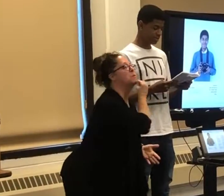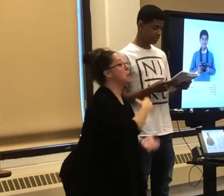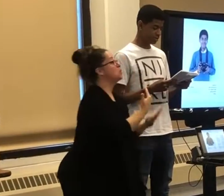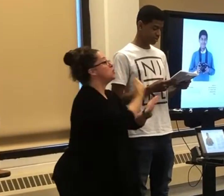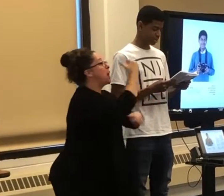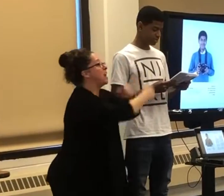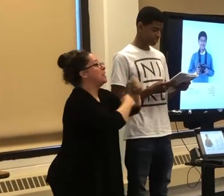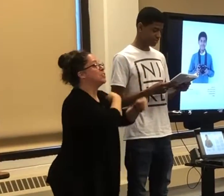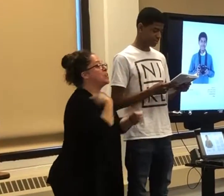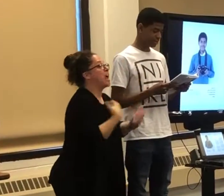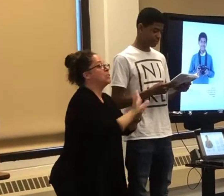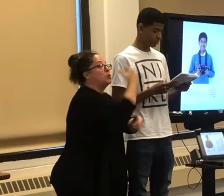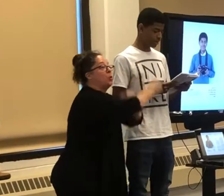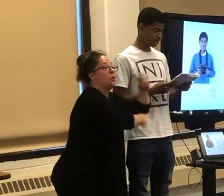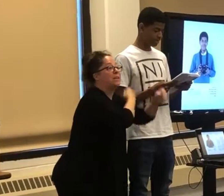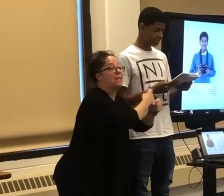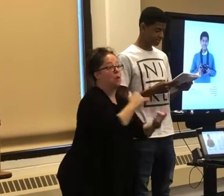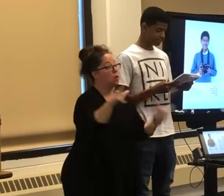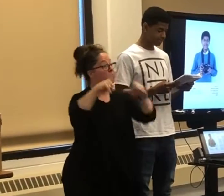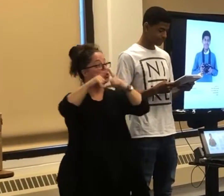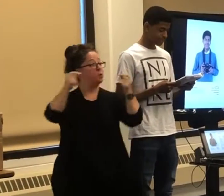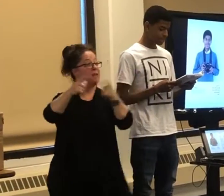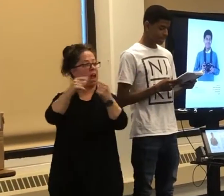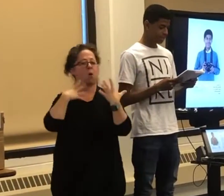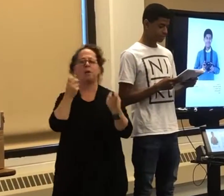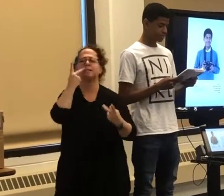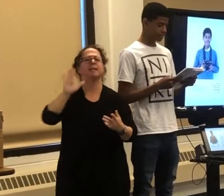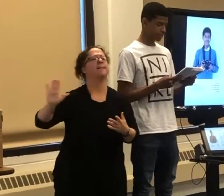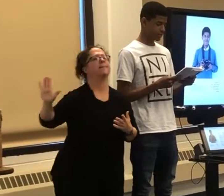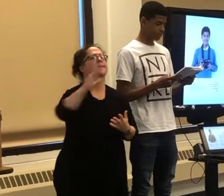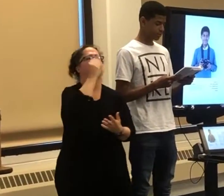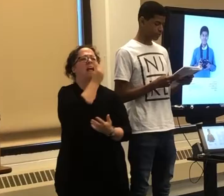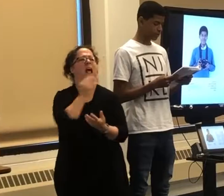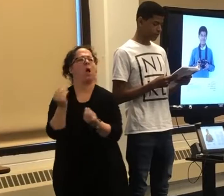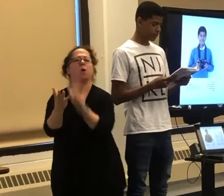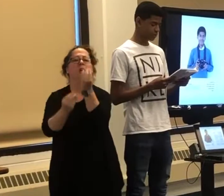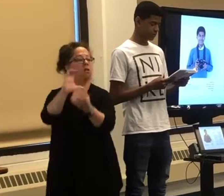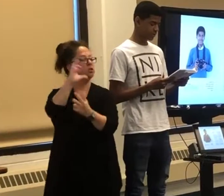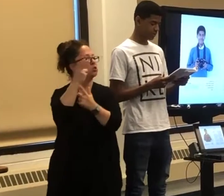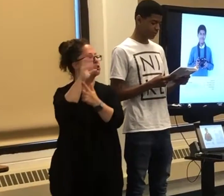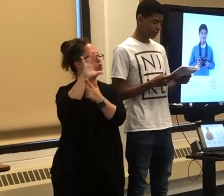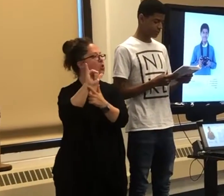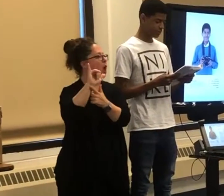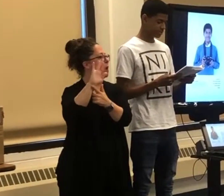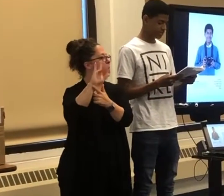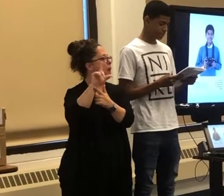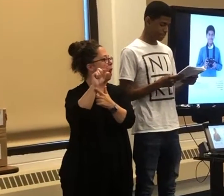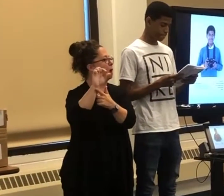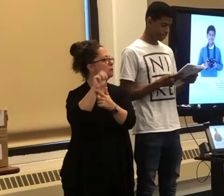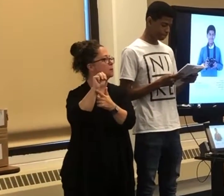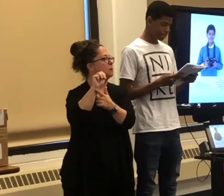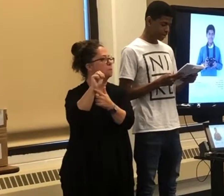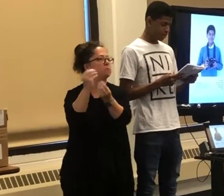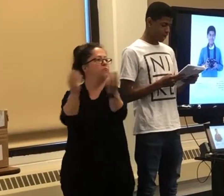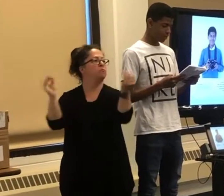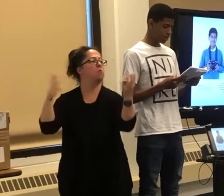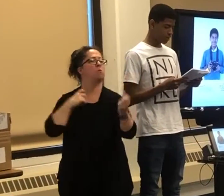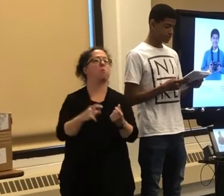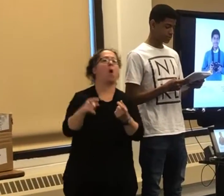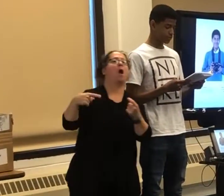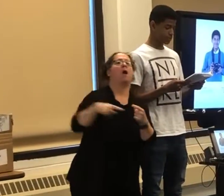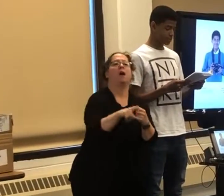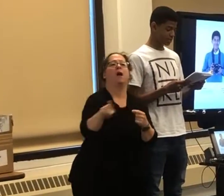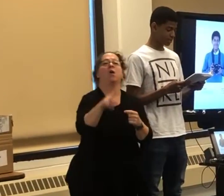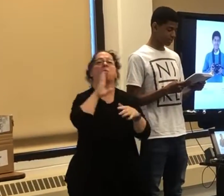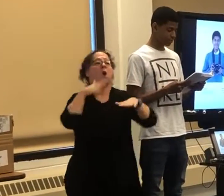and see the cherry blossoms and bright lights. I want to travel to waterfalls and rain forests. I